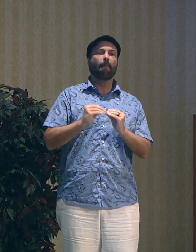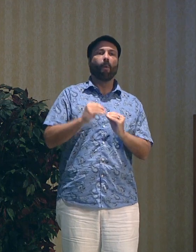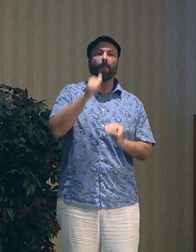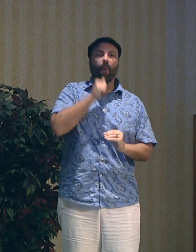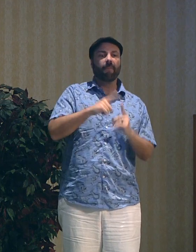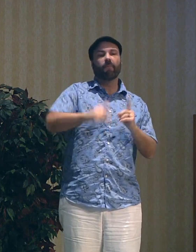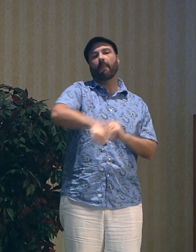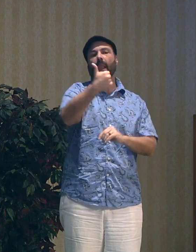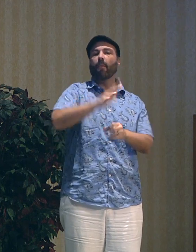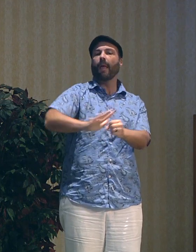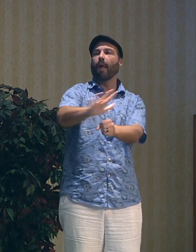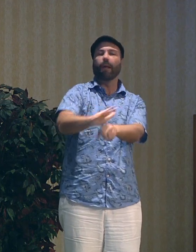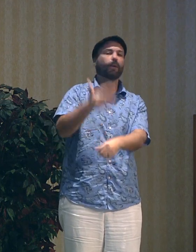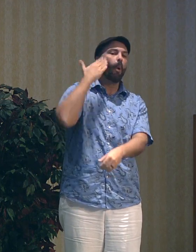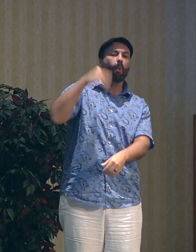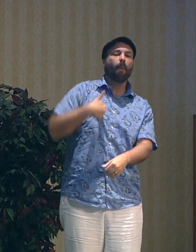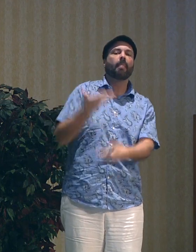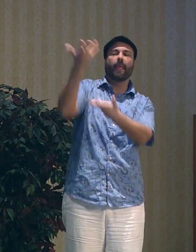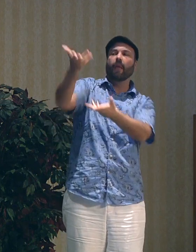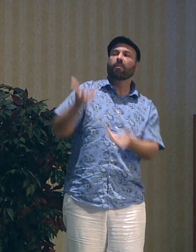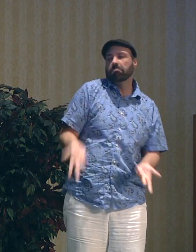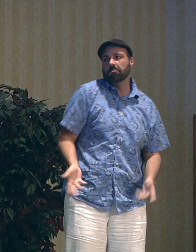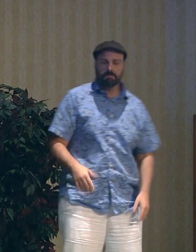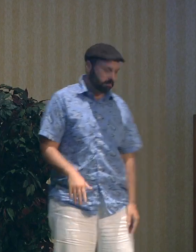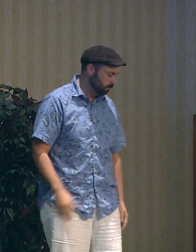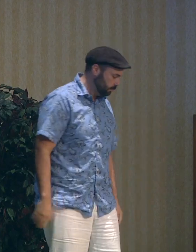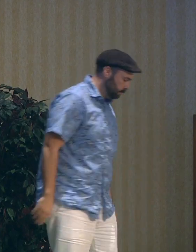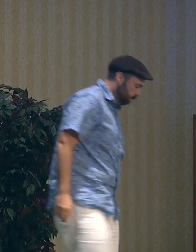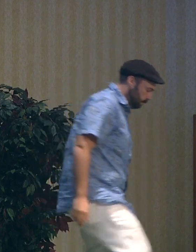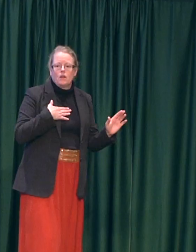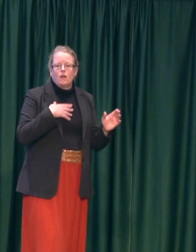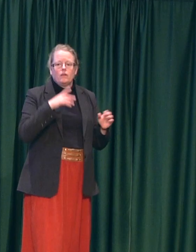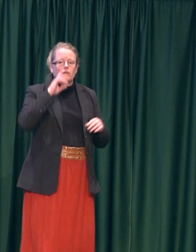think VRI in that situation offers a lot more anonymity